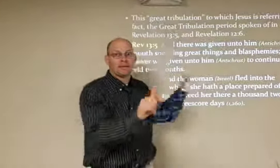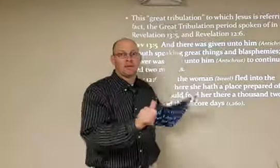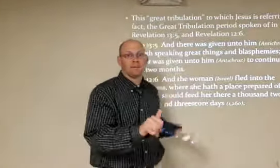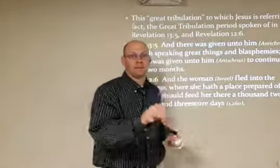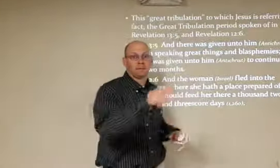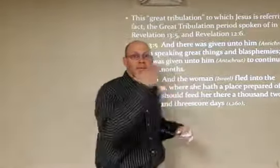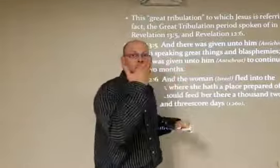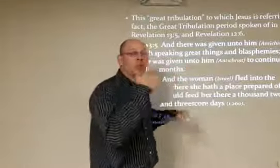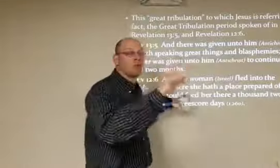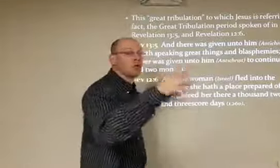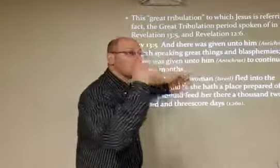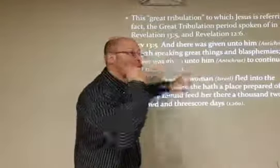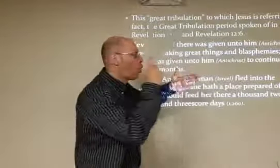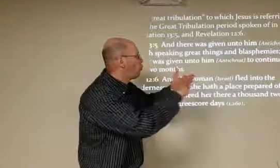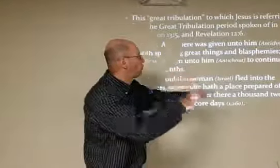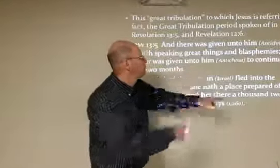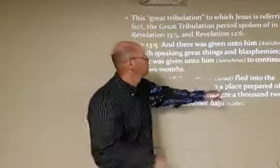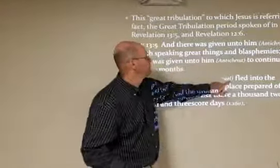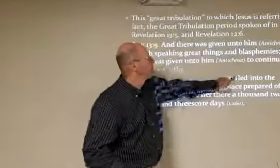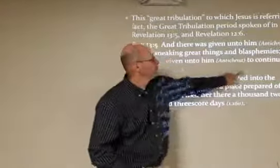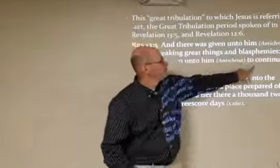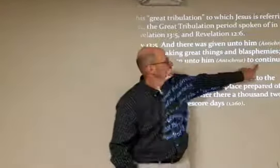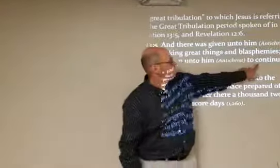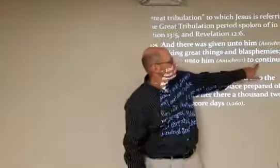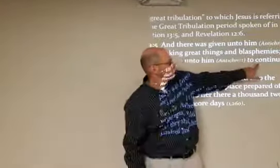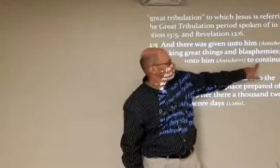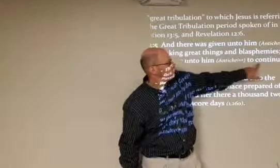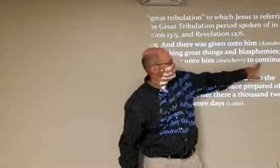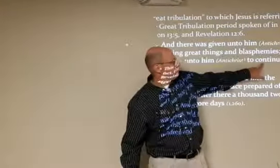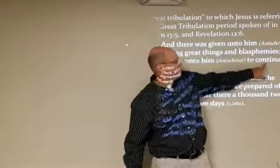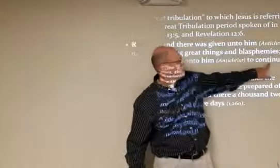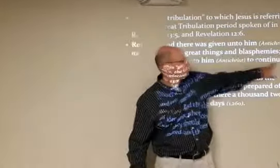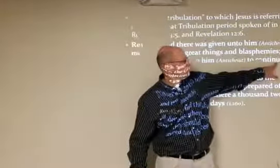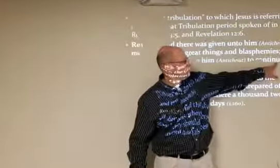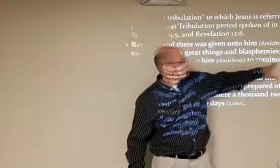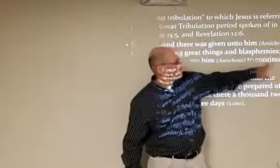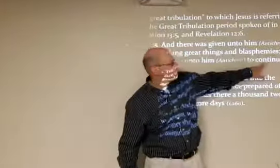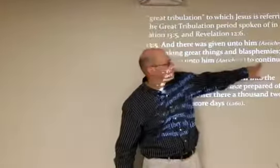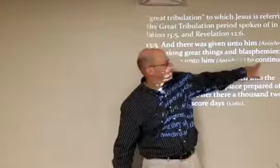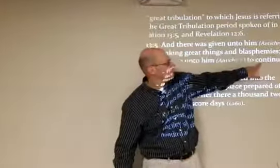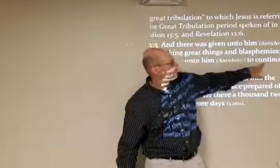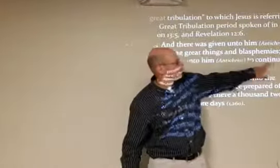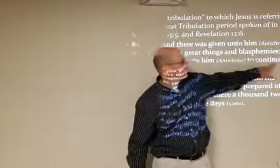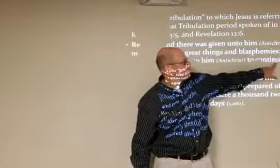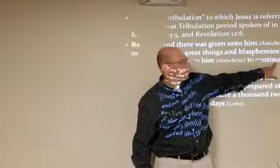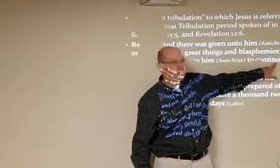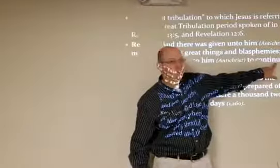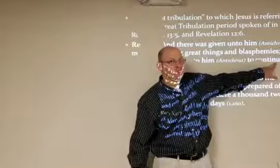40 and 2 months. And if we notice something here, the word to continue.